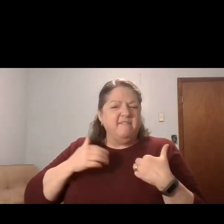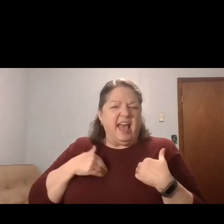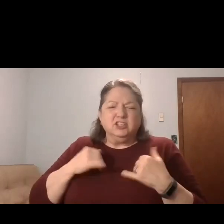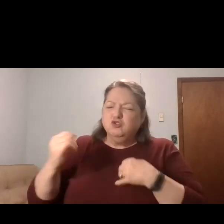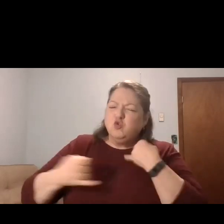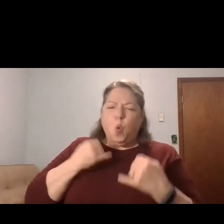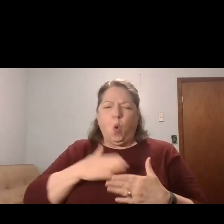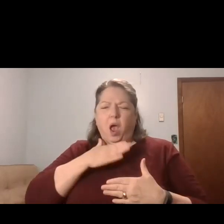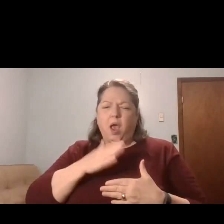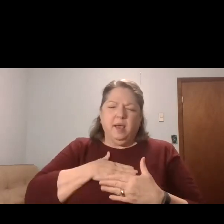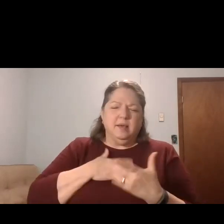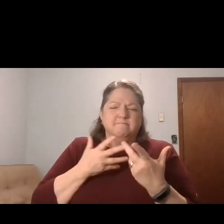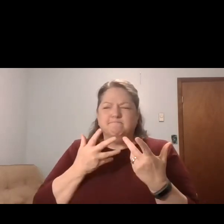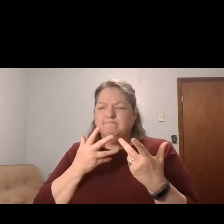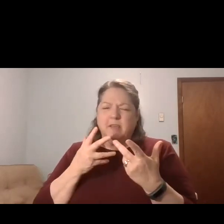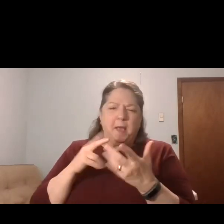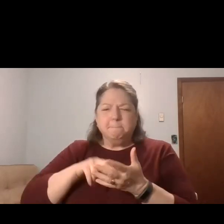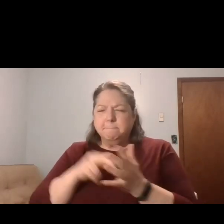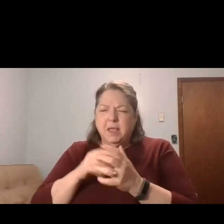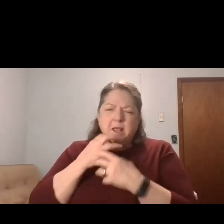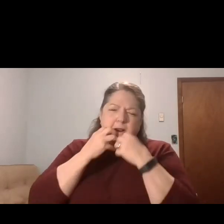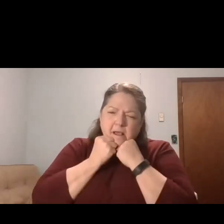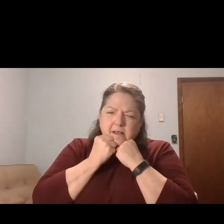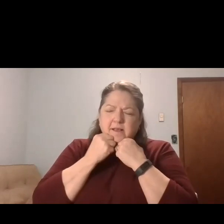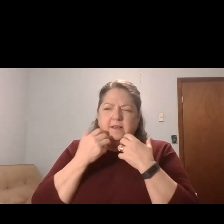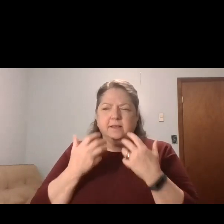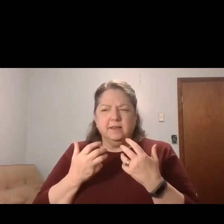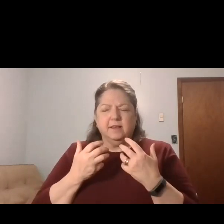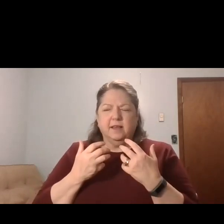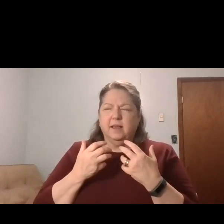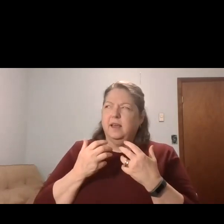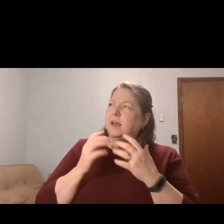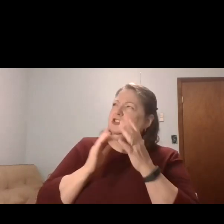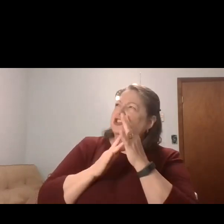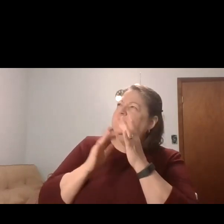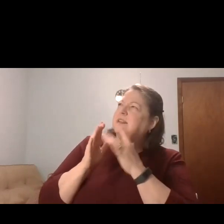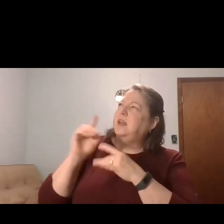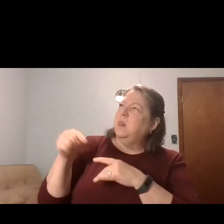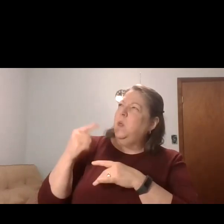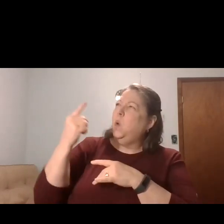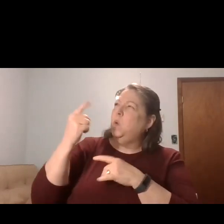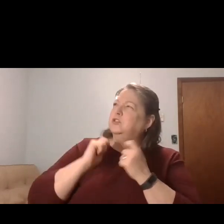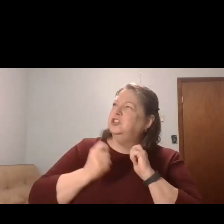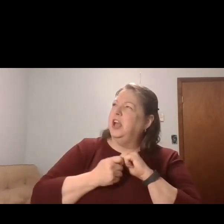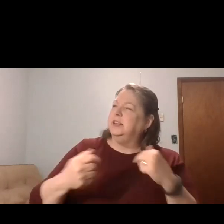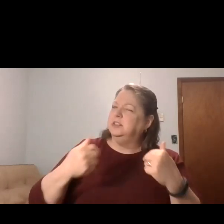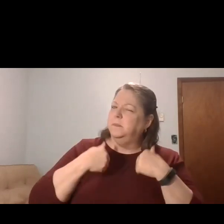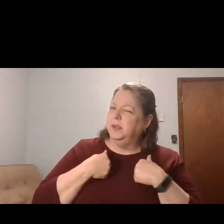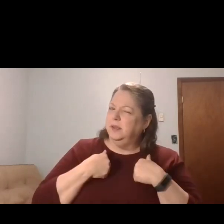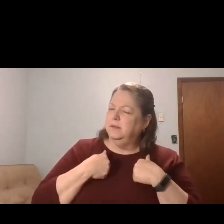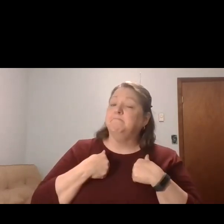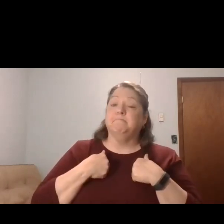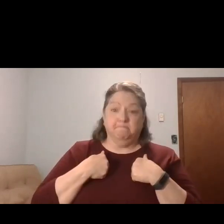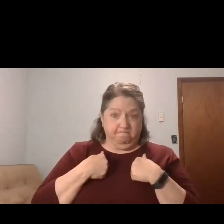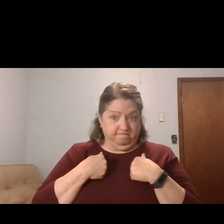death Christ could change my heart and change my life like Jesus did. Yes, and so the one